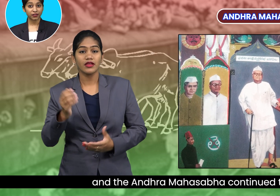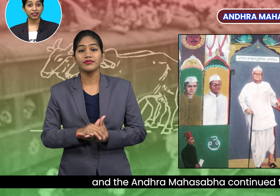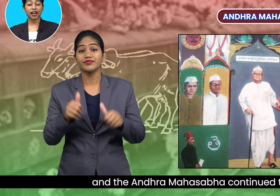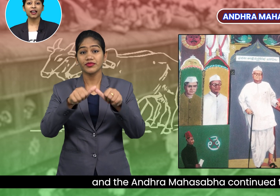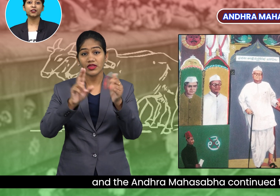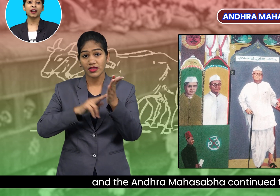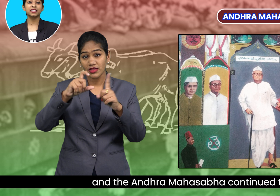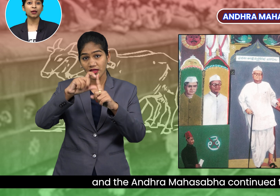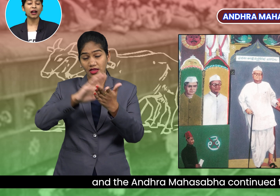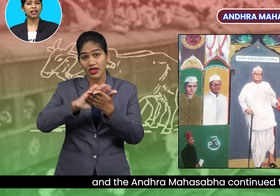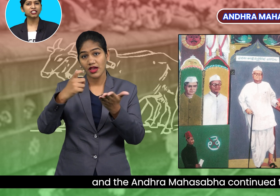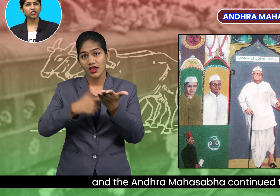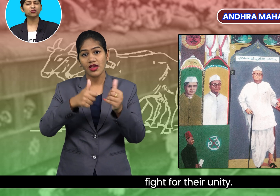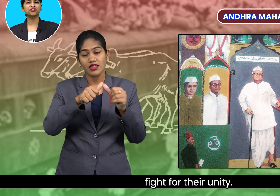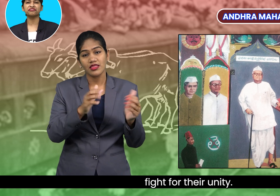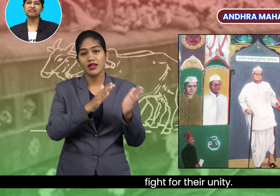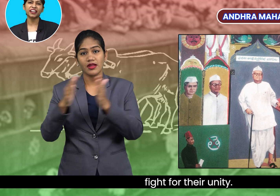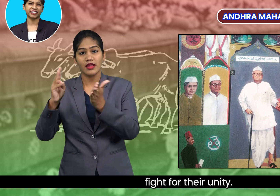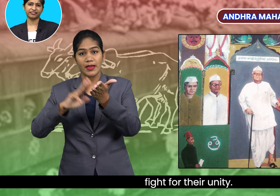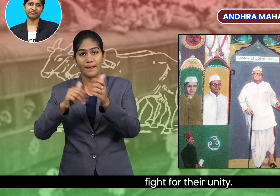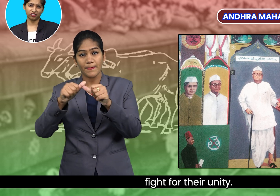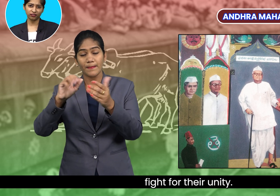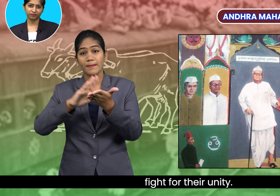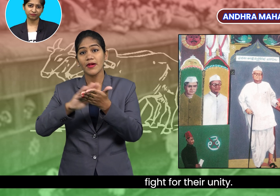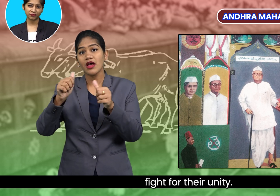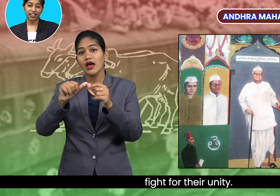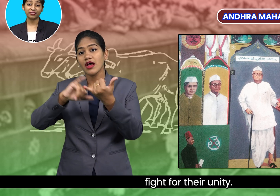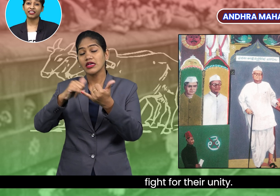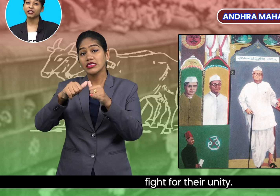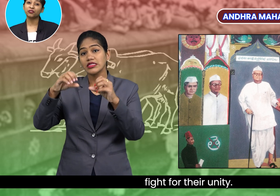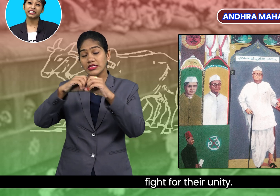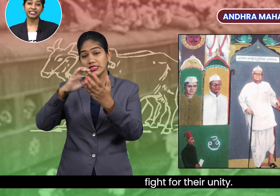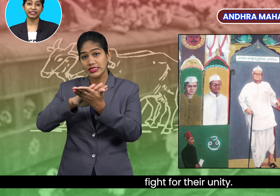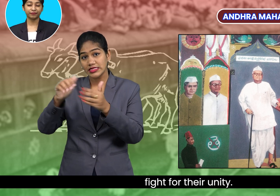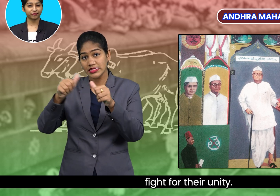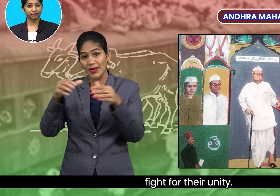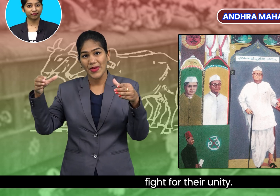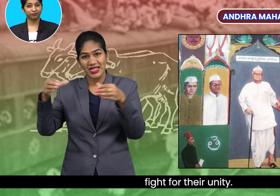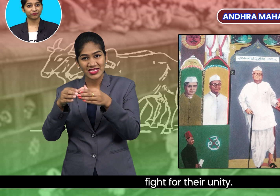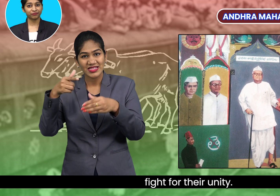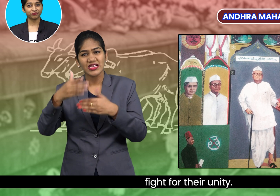And the Andhra Mahasabha continued to fight for their unity.